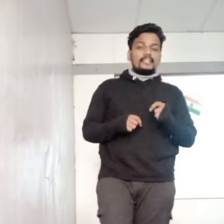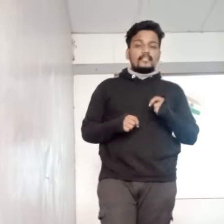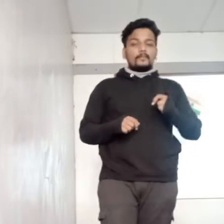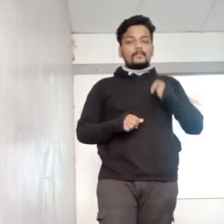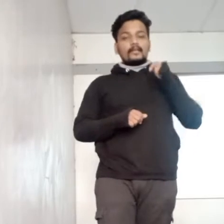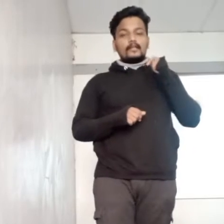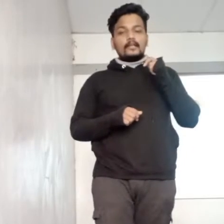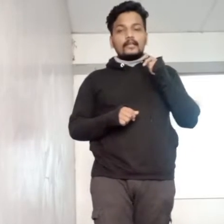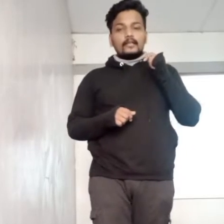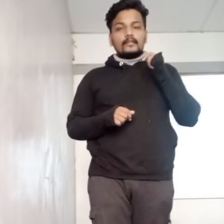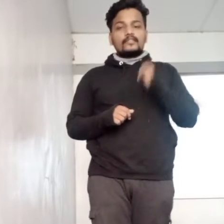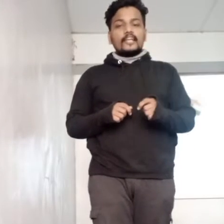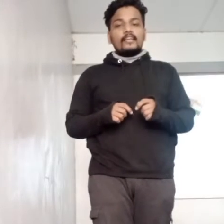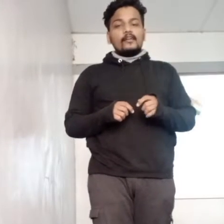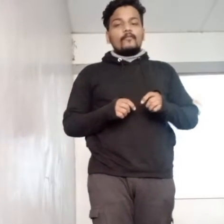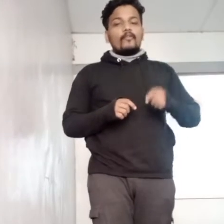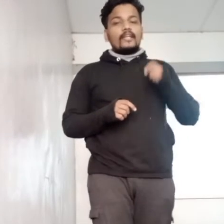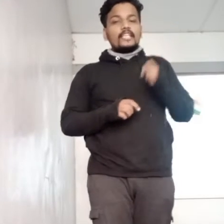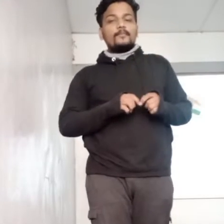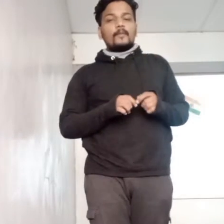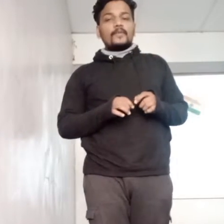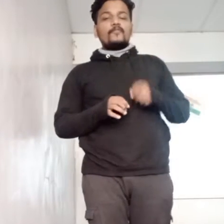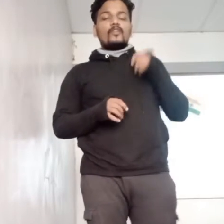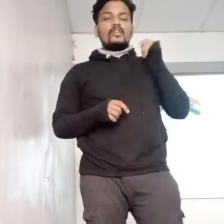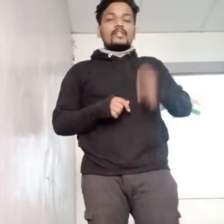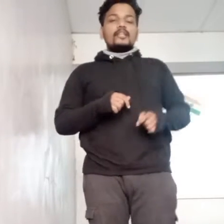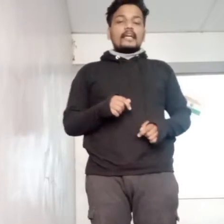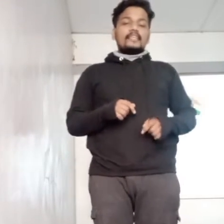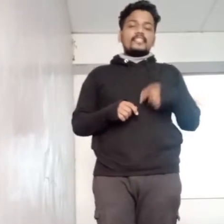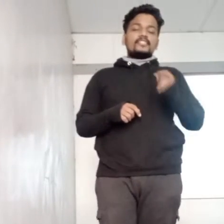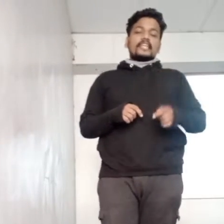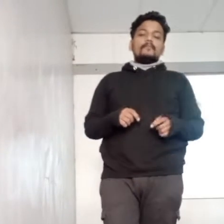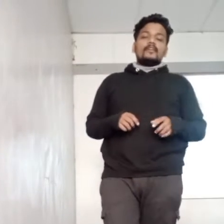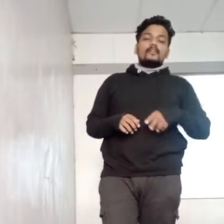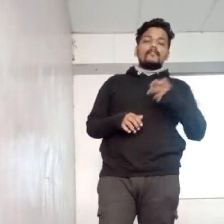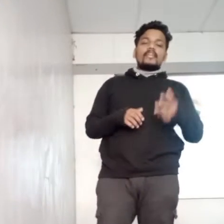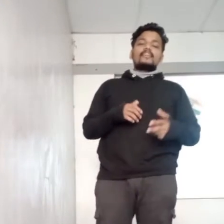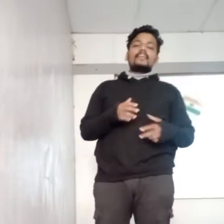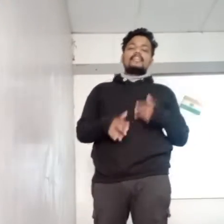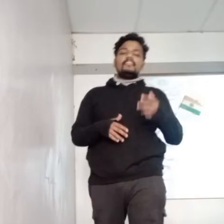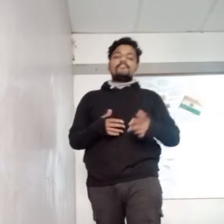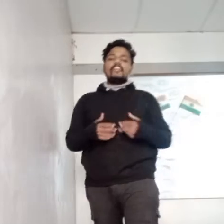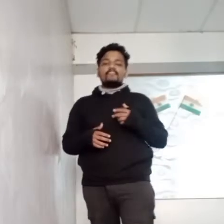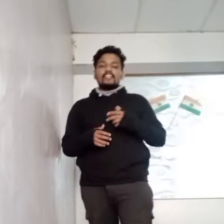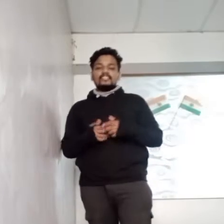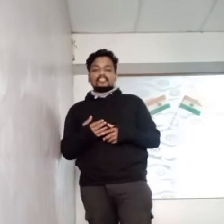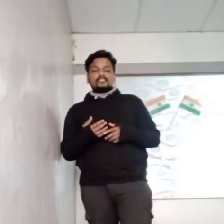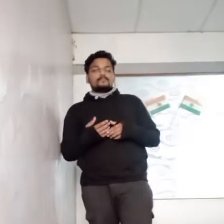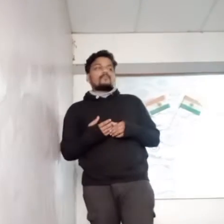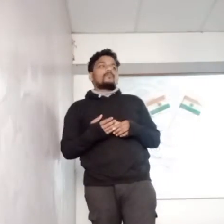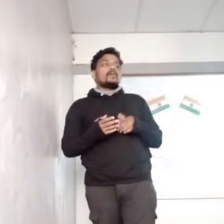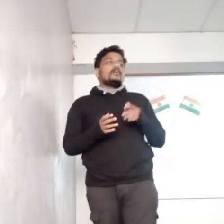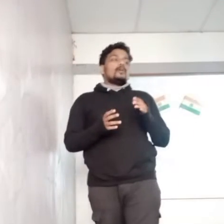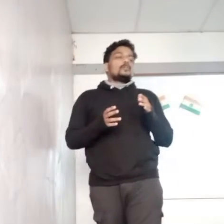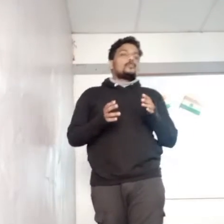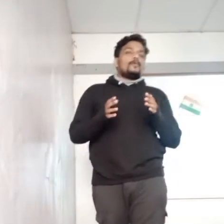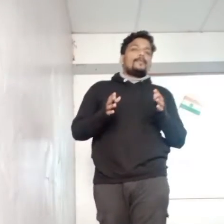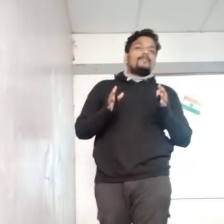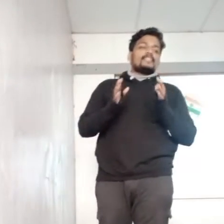a thread for each purpose. For at each time we are creating a different threads. So previously